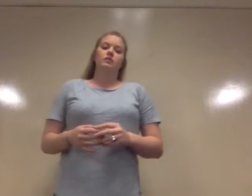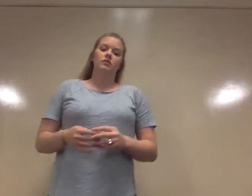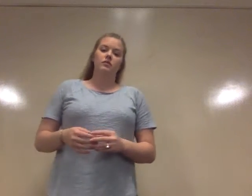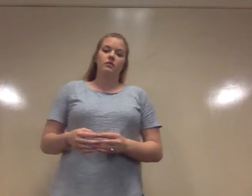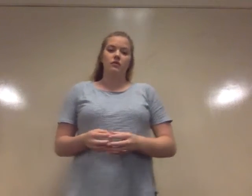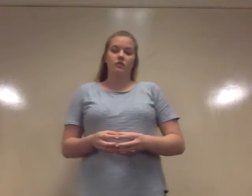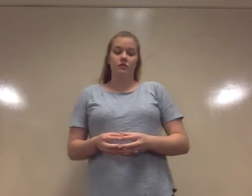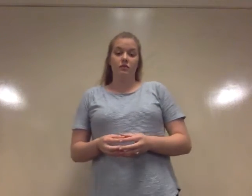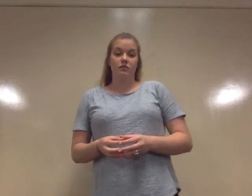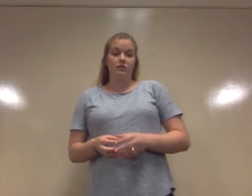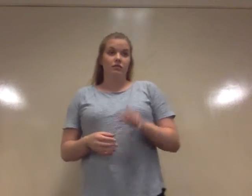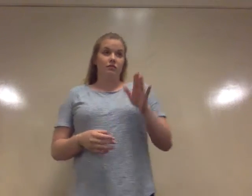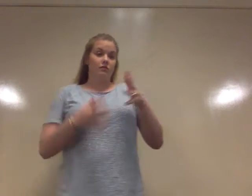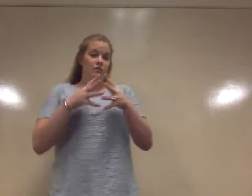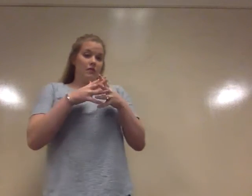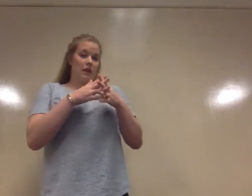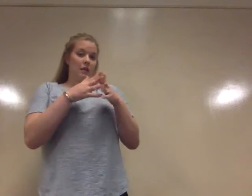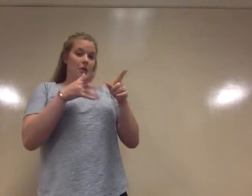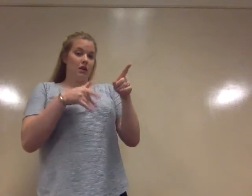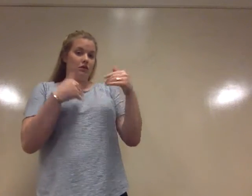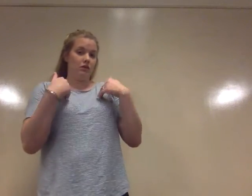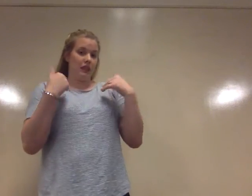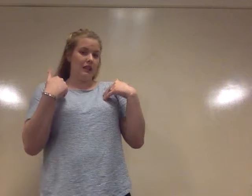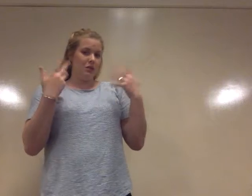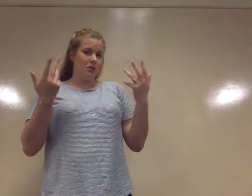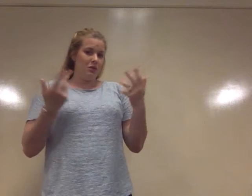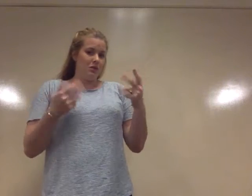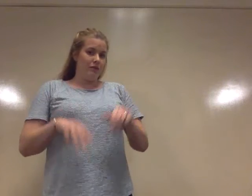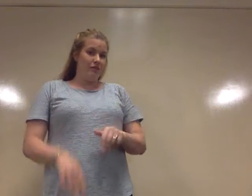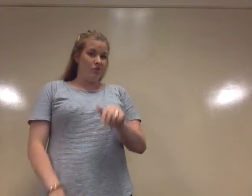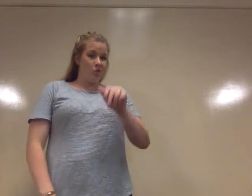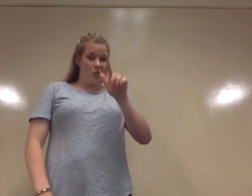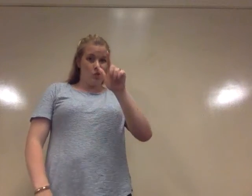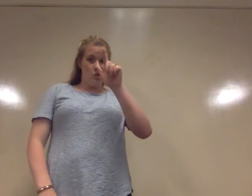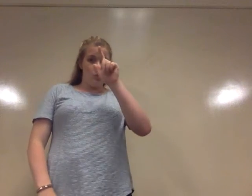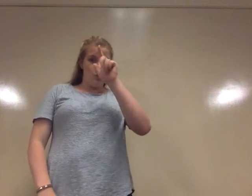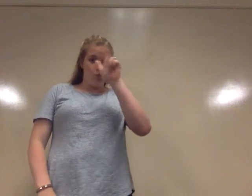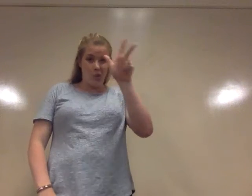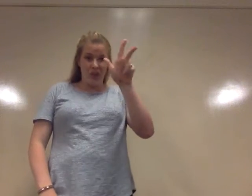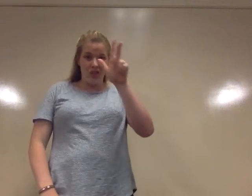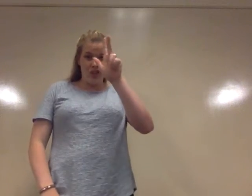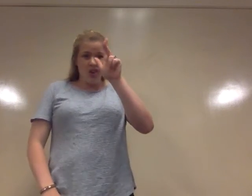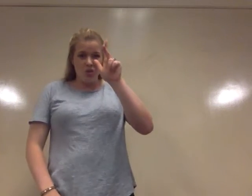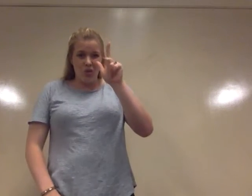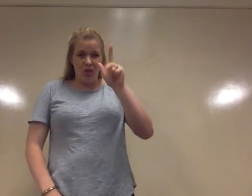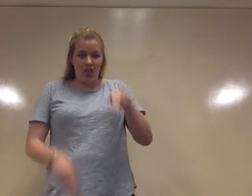The average American now carries 23 extra pounds. Heart disease and stroke will claim the lives